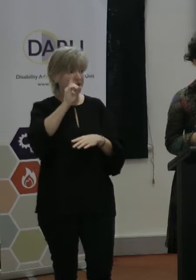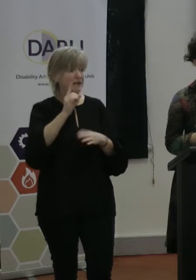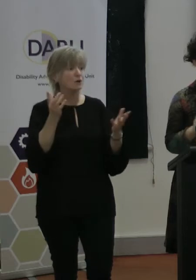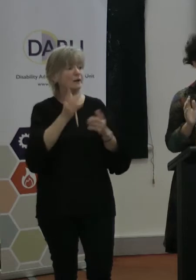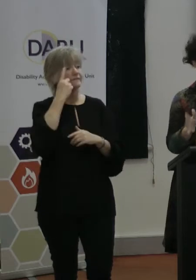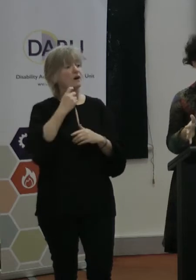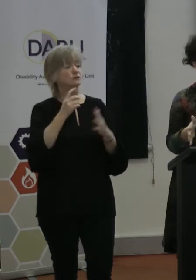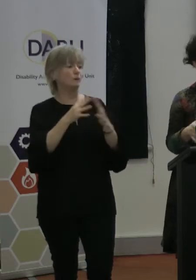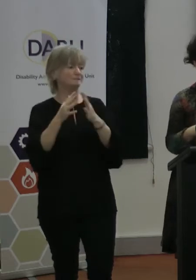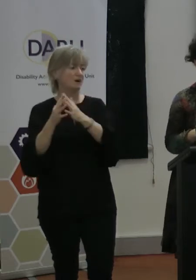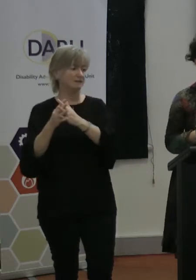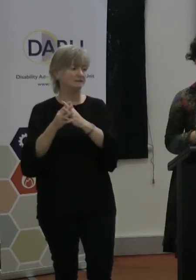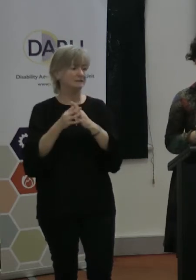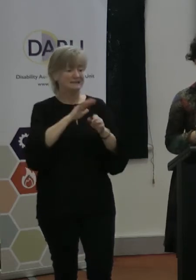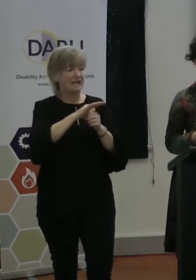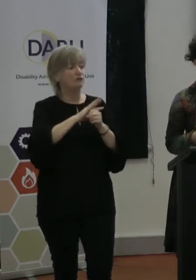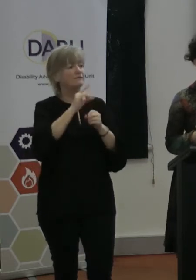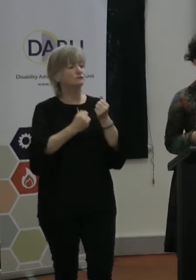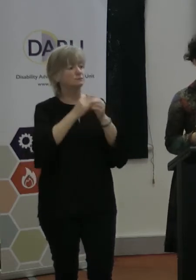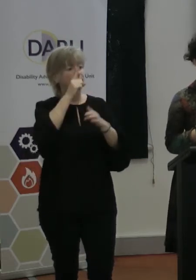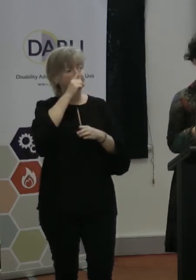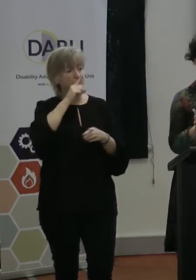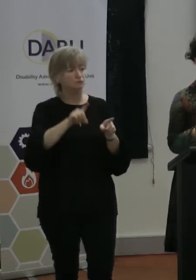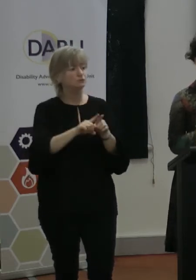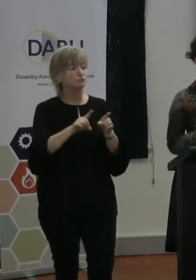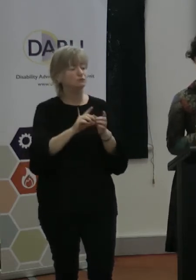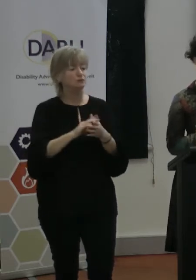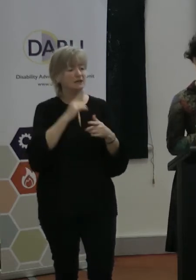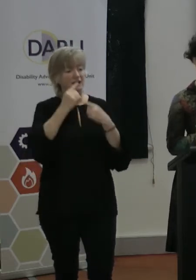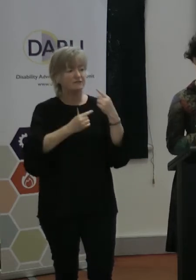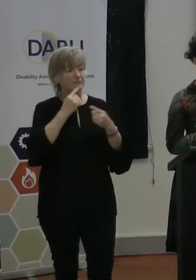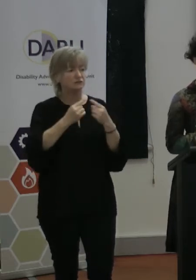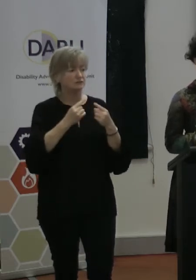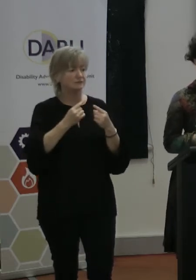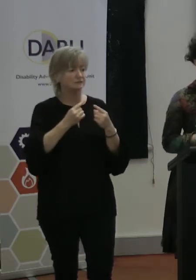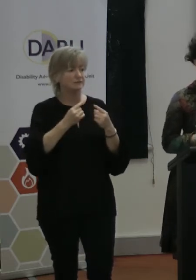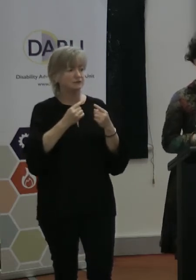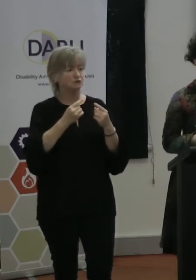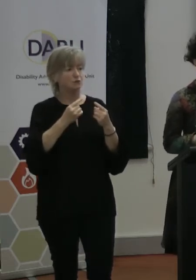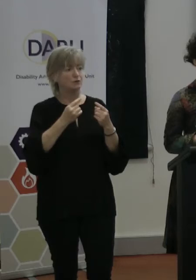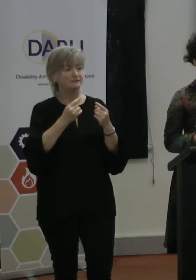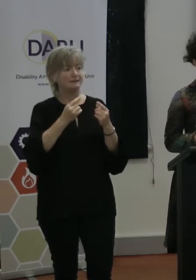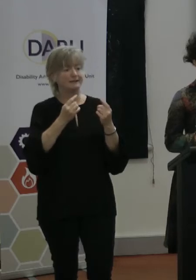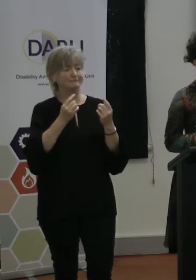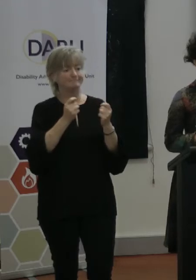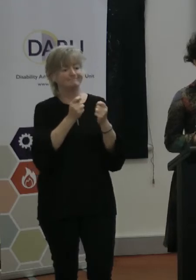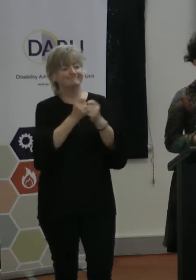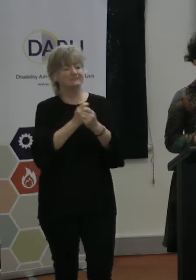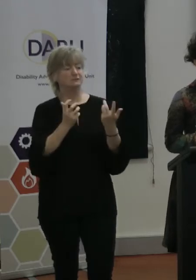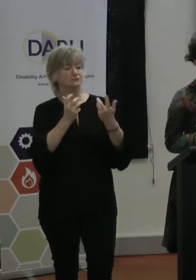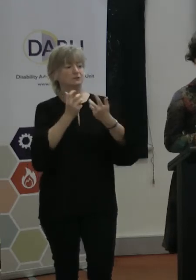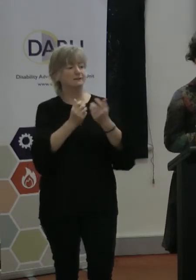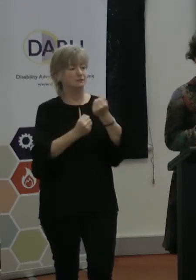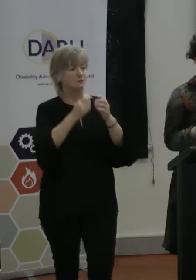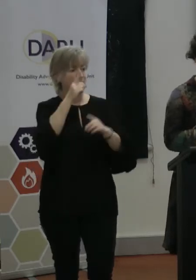our website, and there is a section for support people as well, where the information's been a bit tailored to that group. So please do go online,